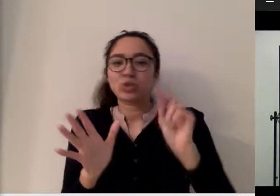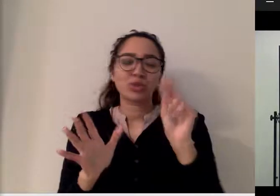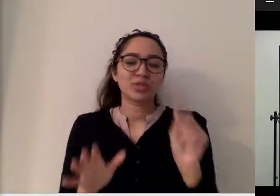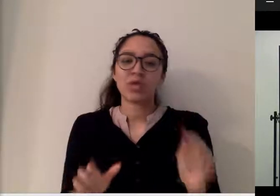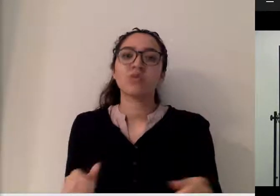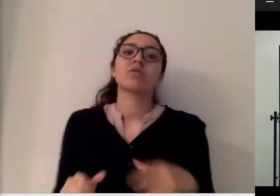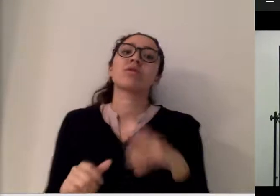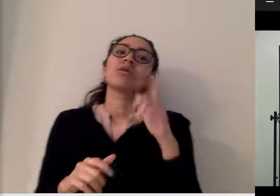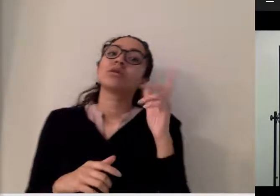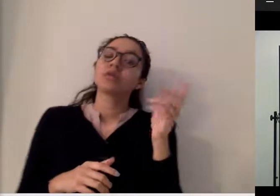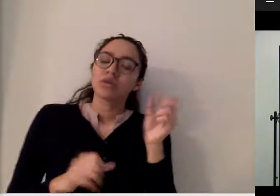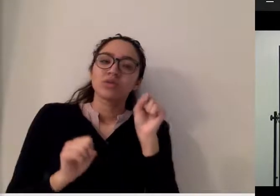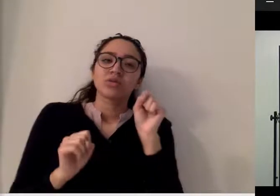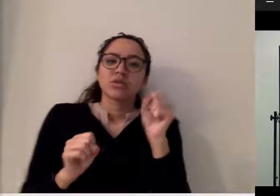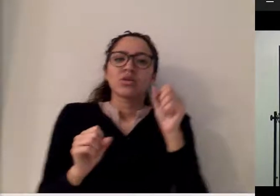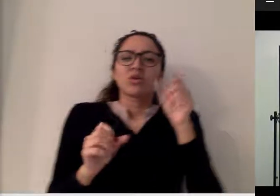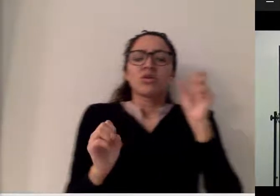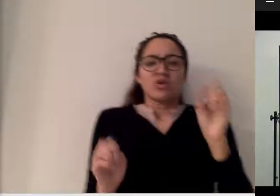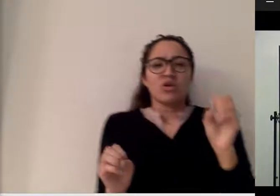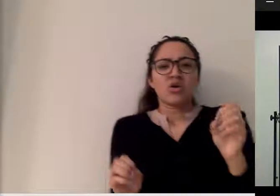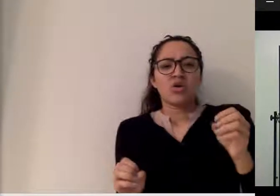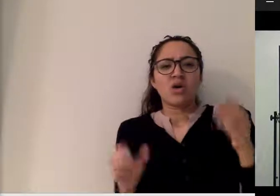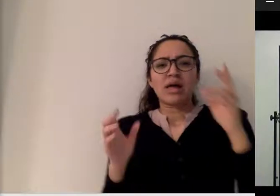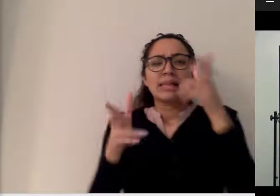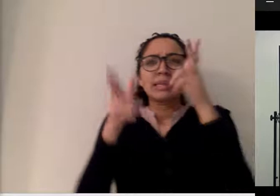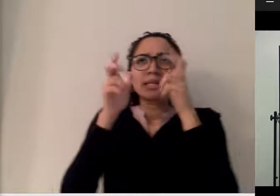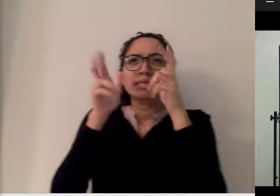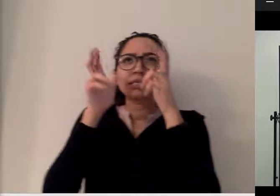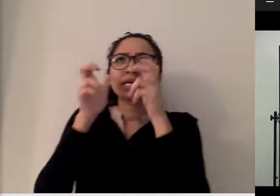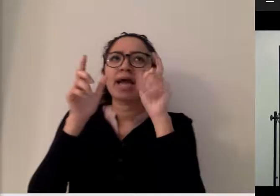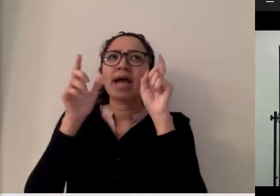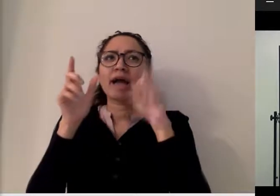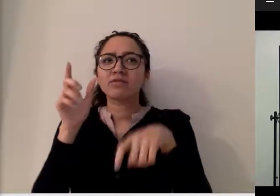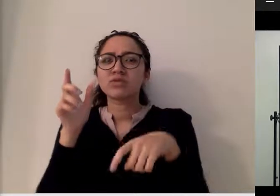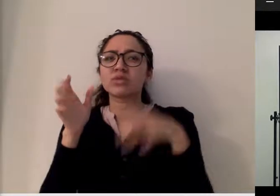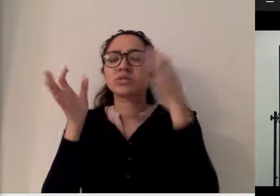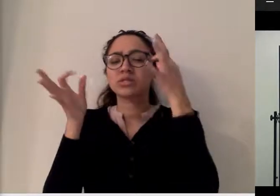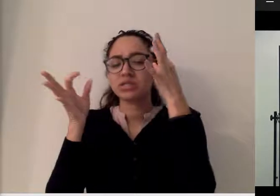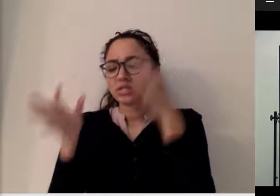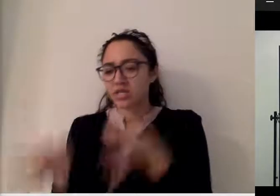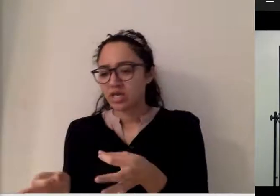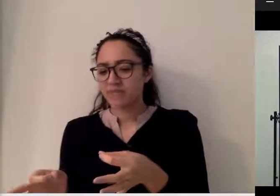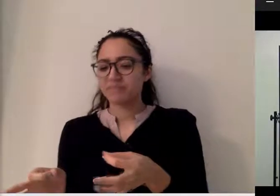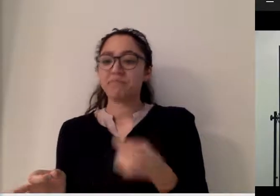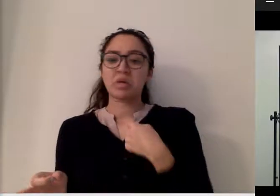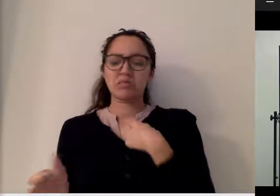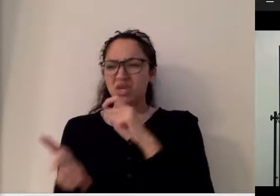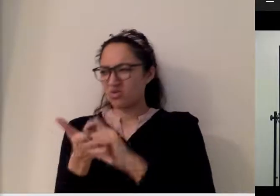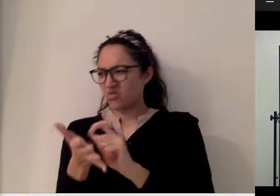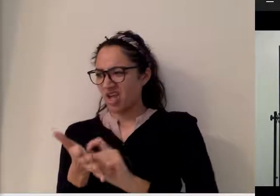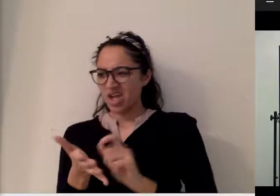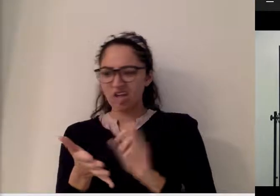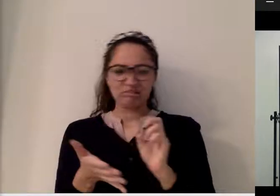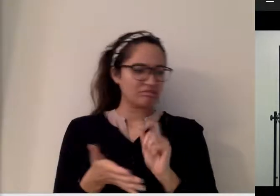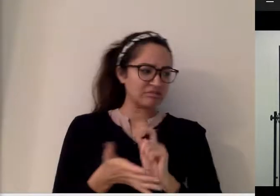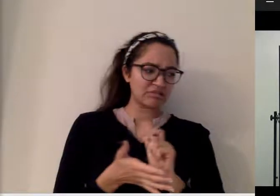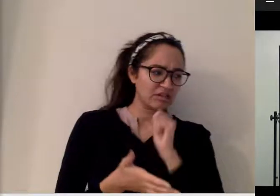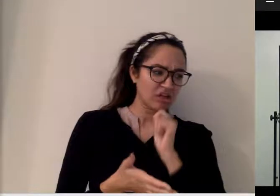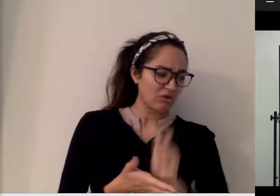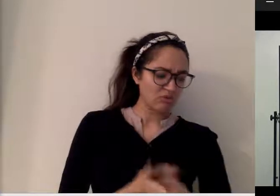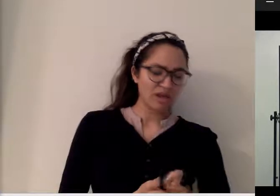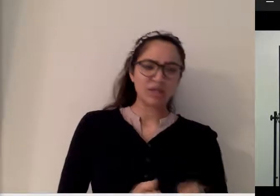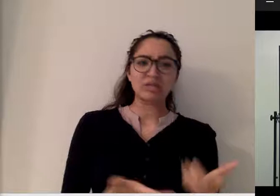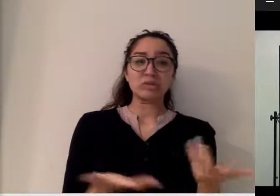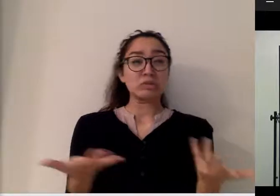time while you're listening to the teacher, you have to make choices. Should I write that? Do I not need to write that? And sometimes it's really hard